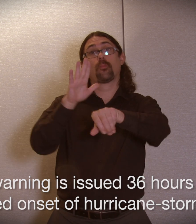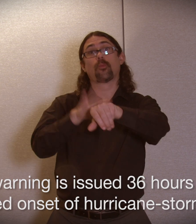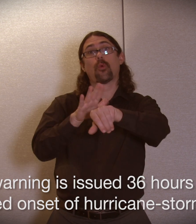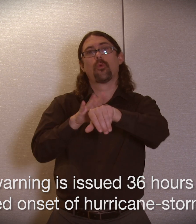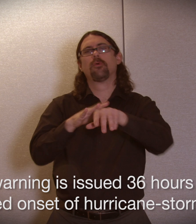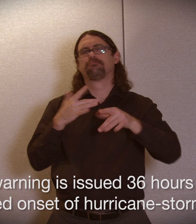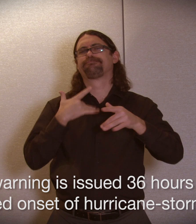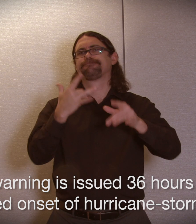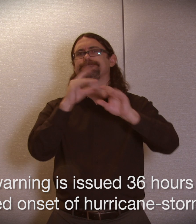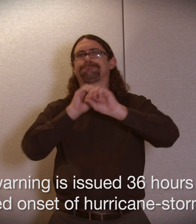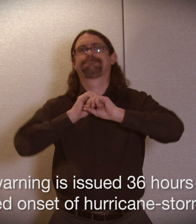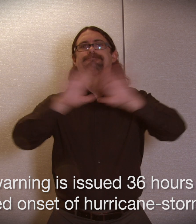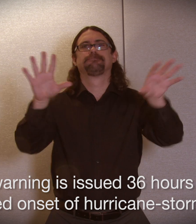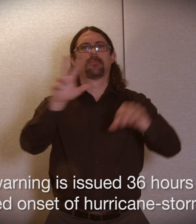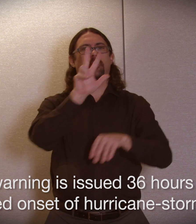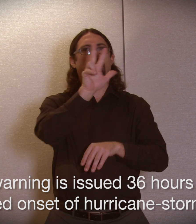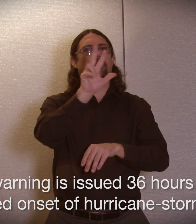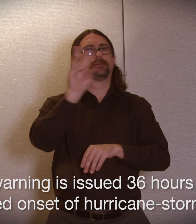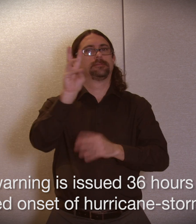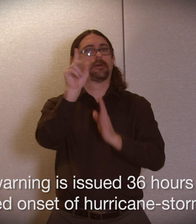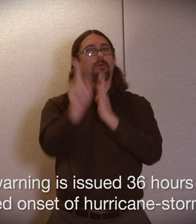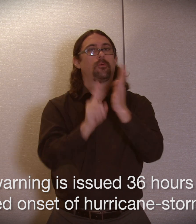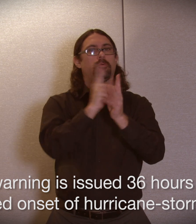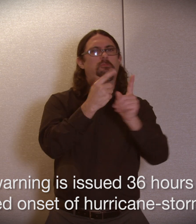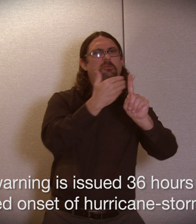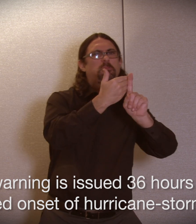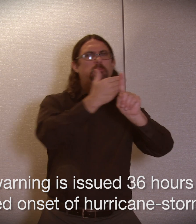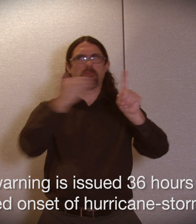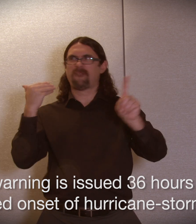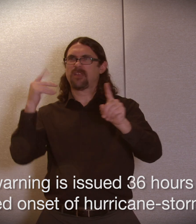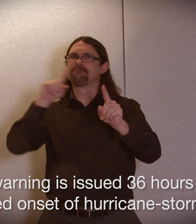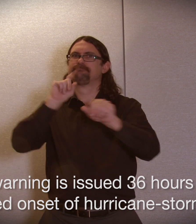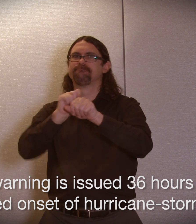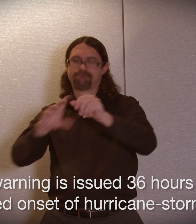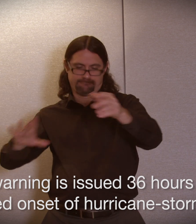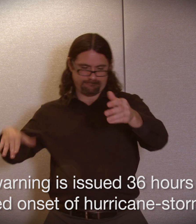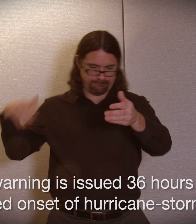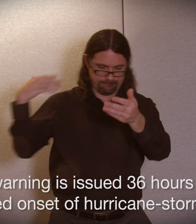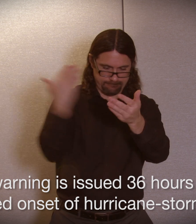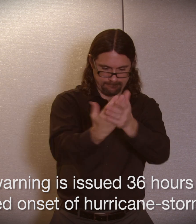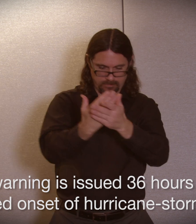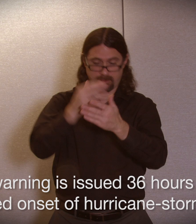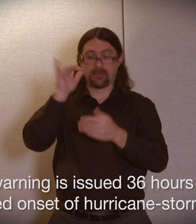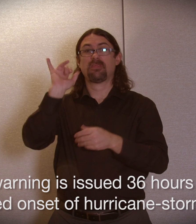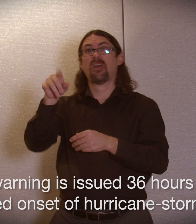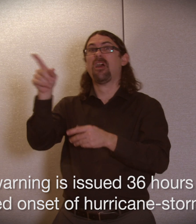A hurricane warning is issued 36 hours in advance of the anticipated onset of hurricane storm force winds,